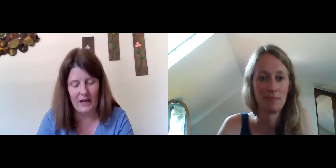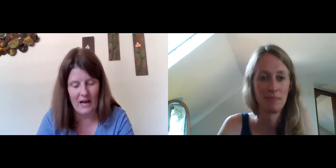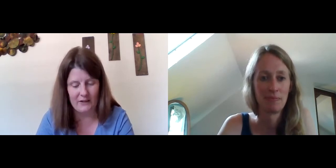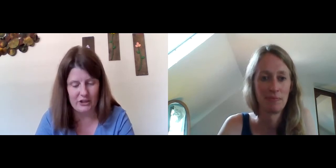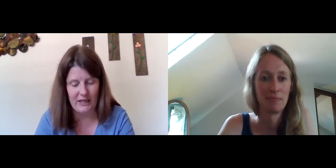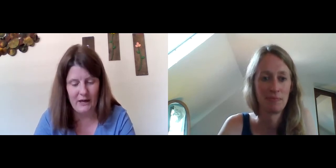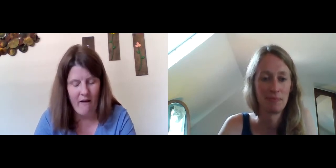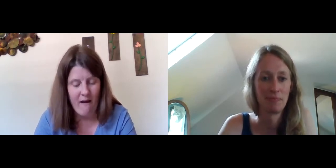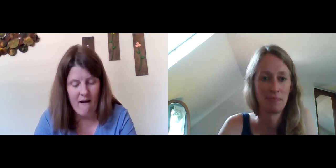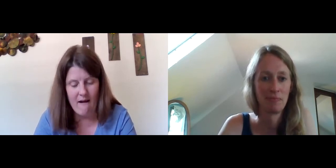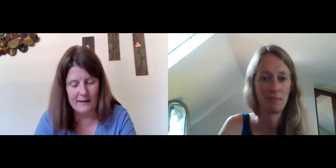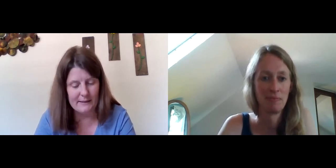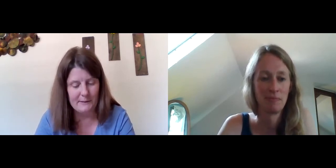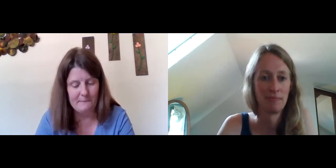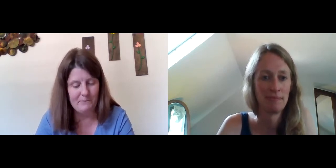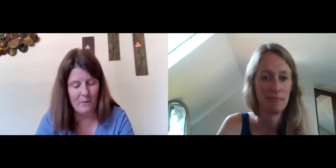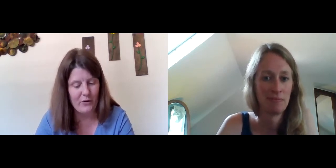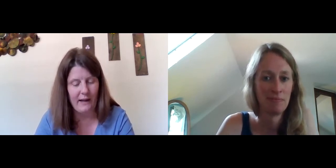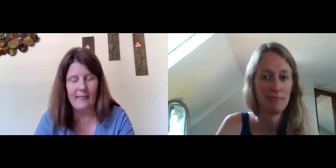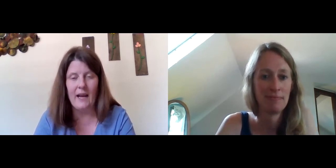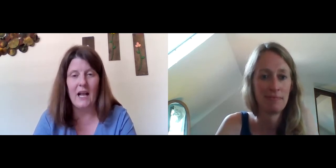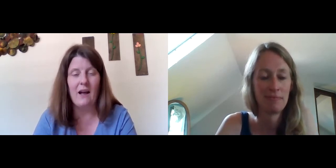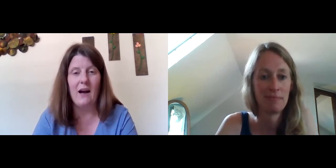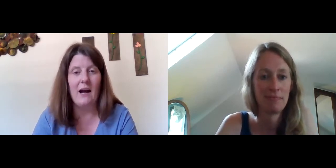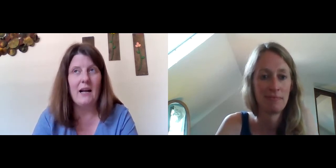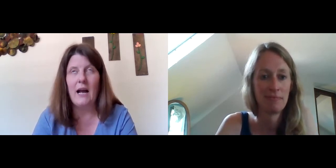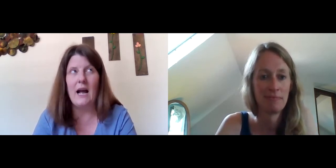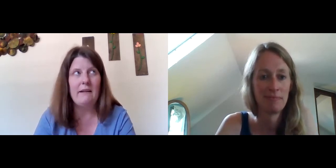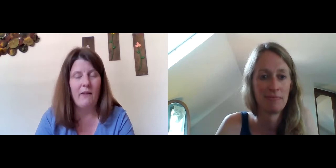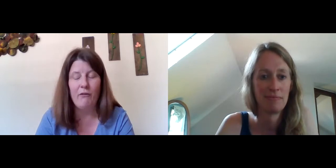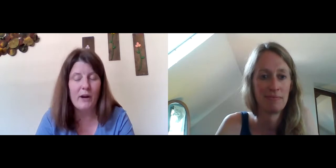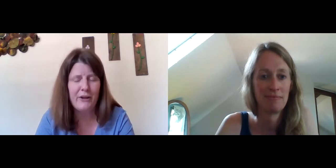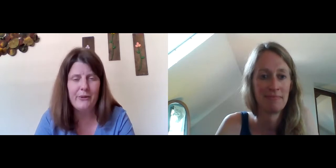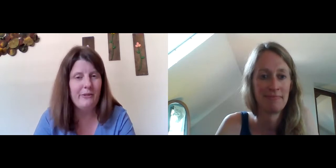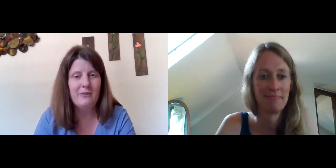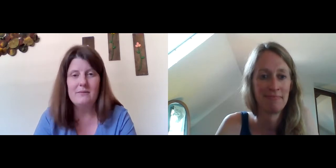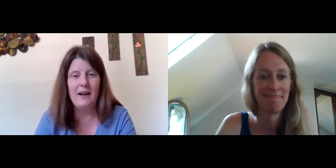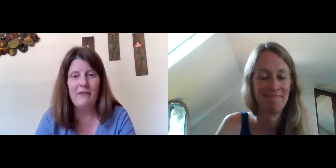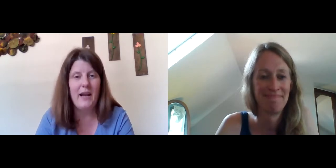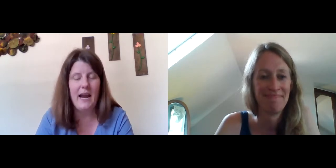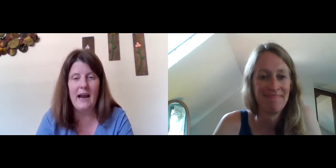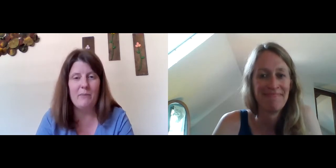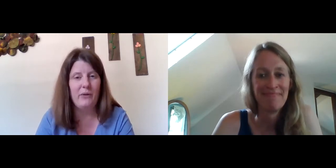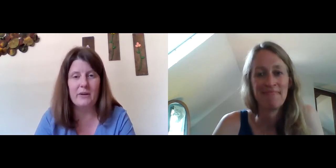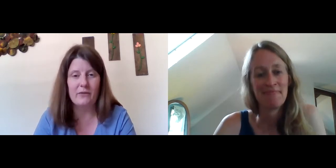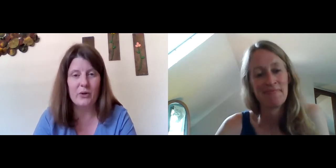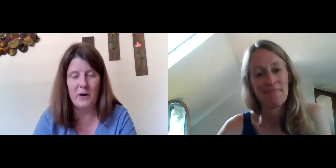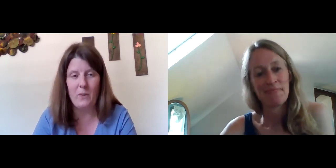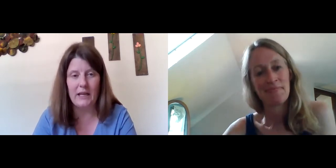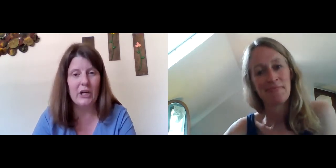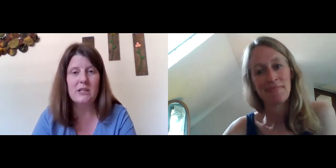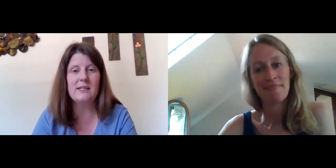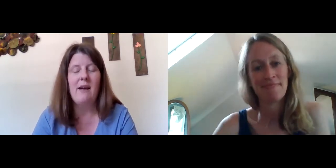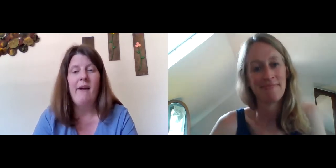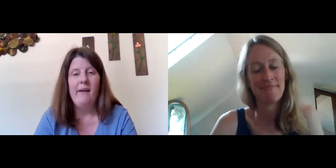new technology. I'm trying to think. I love what I do every day. I've been doing it for